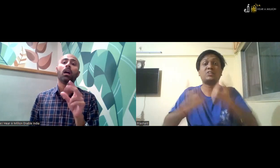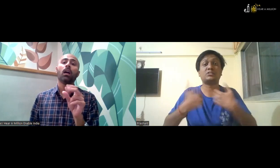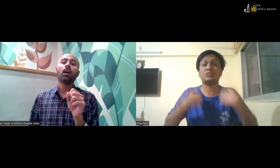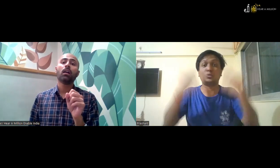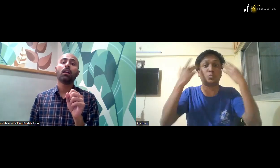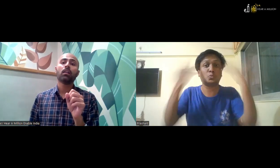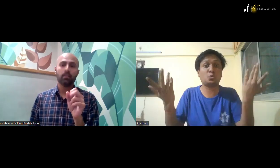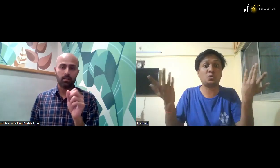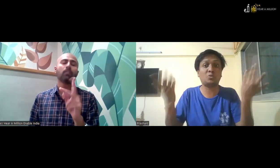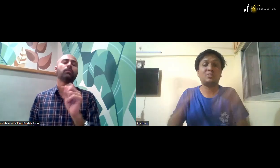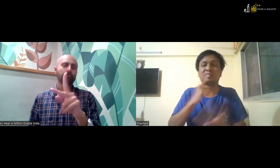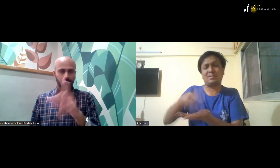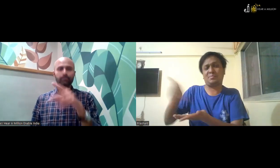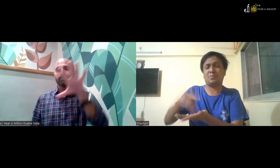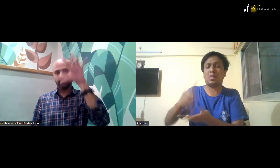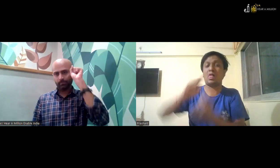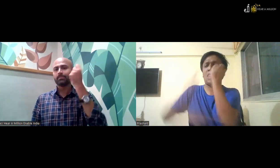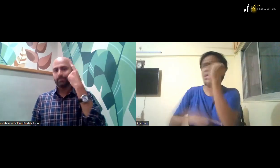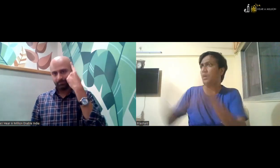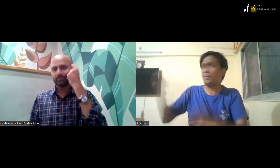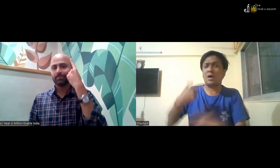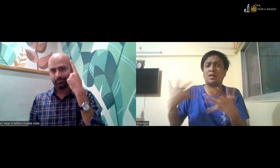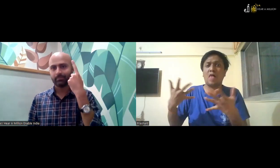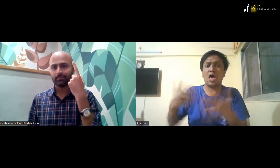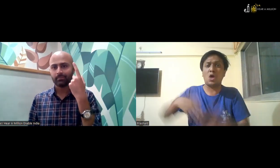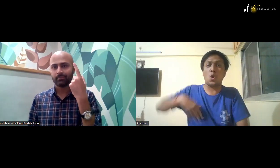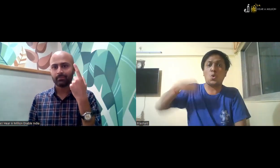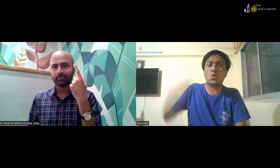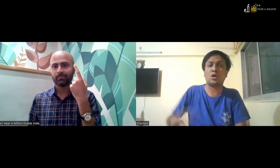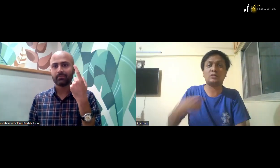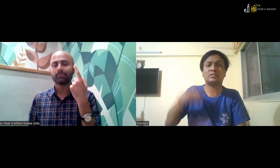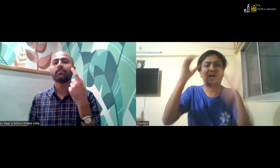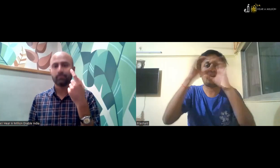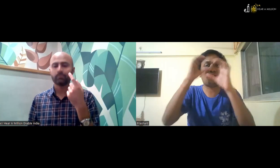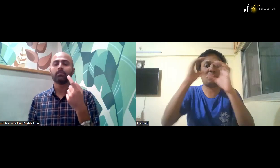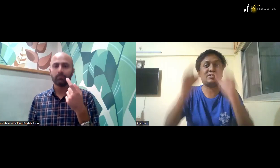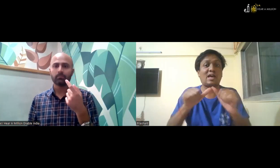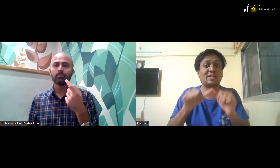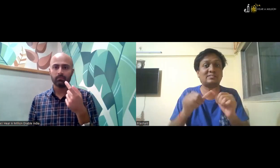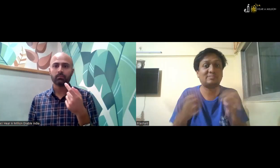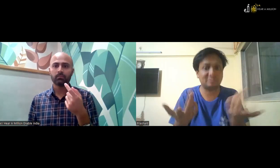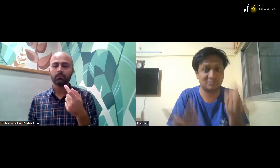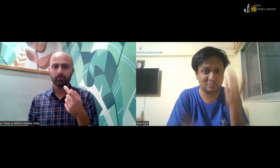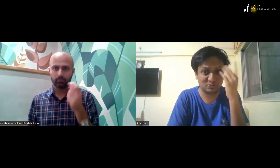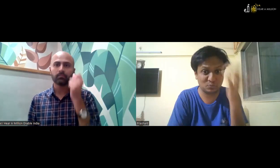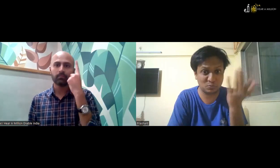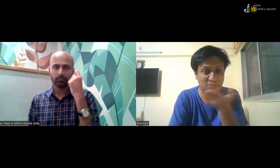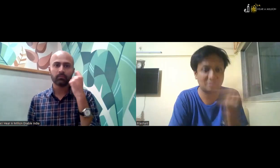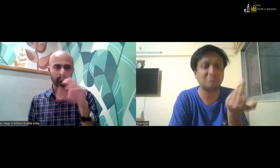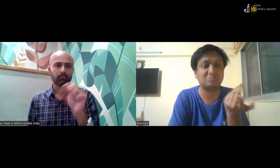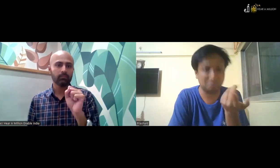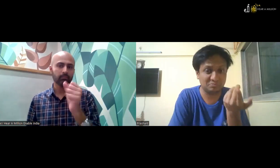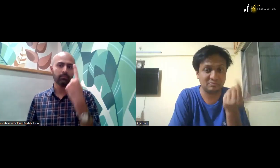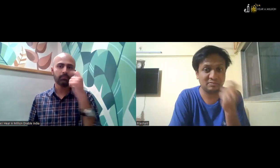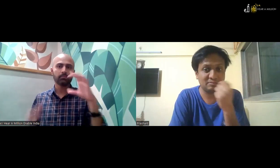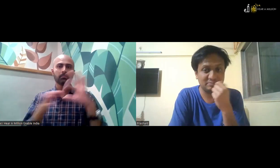they provide the insurance, vehicle insurance to the third party provide to the disabled person or not. I am